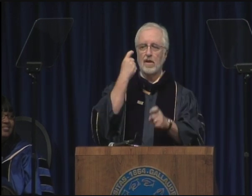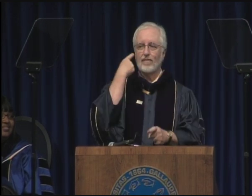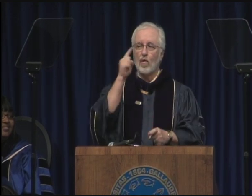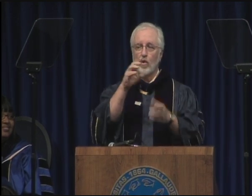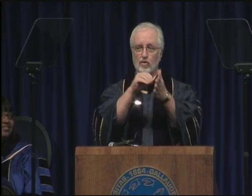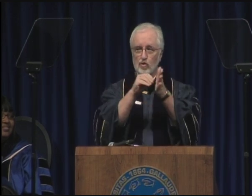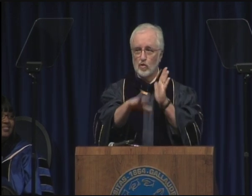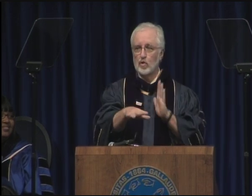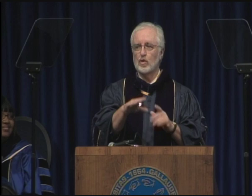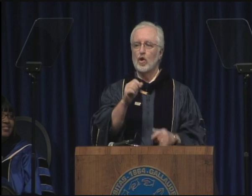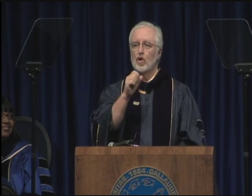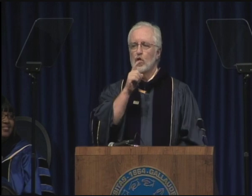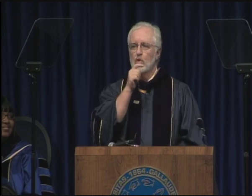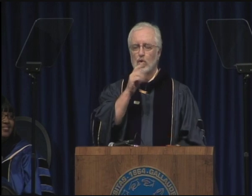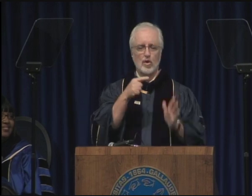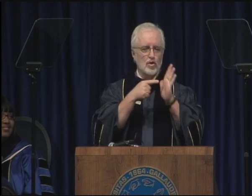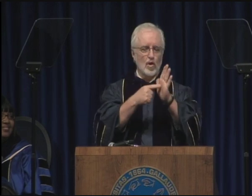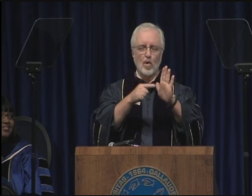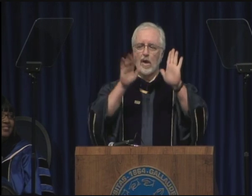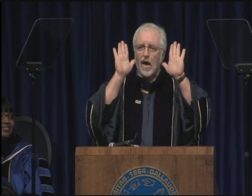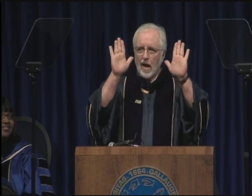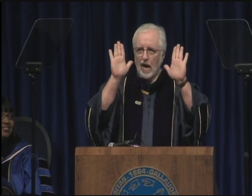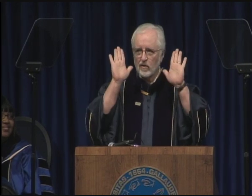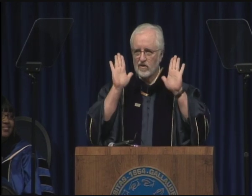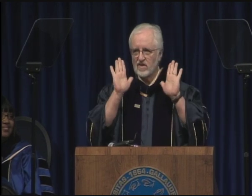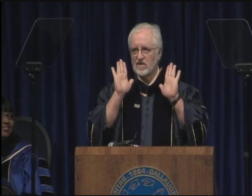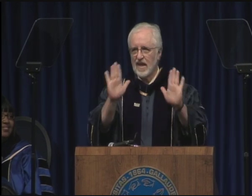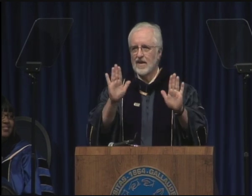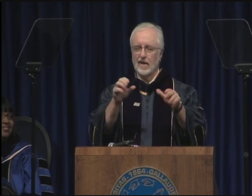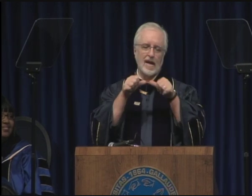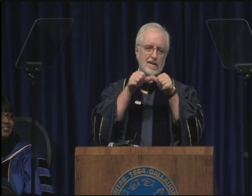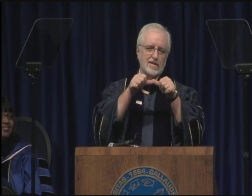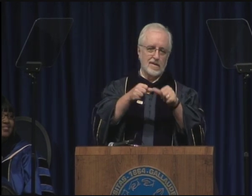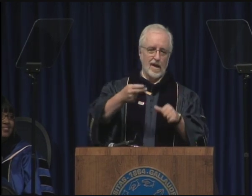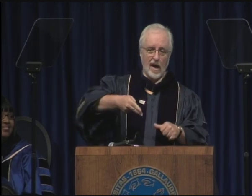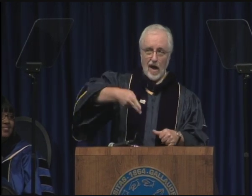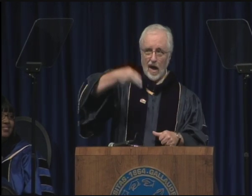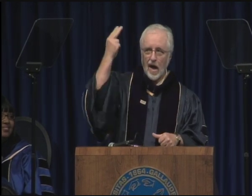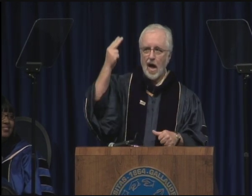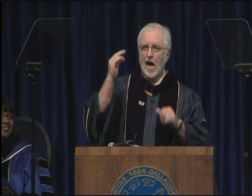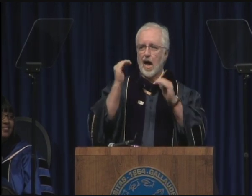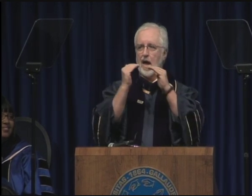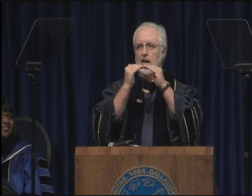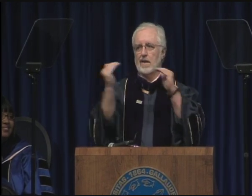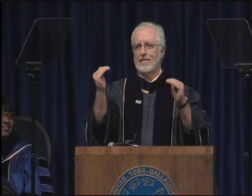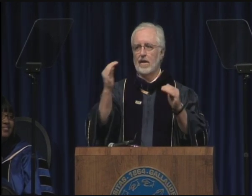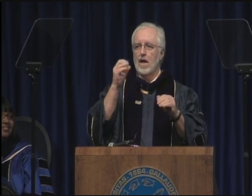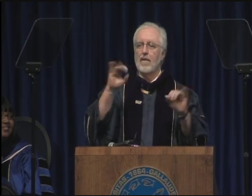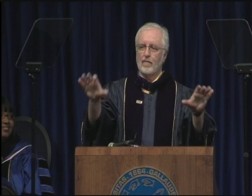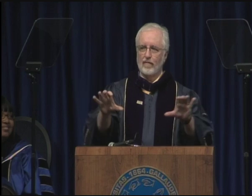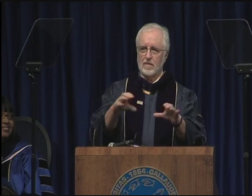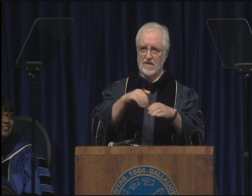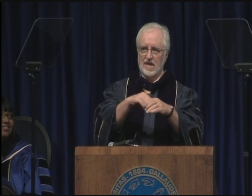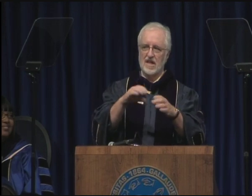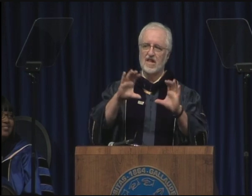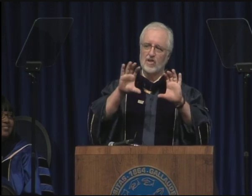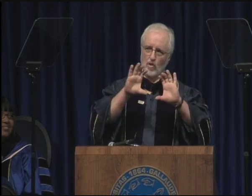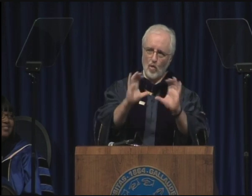This award is presented to a student who has shown outstanding and consistently high levels of performance in